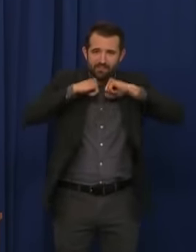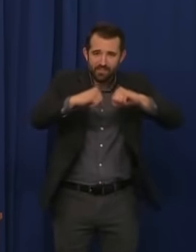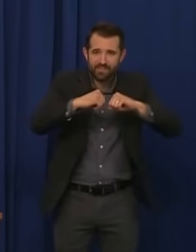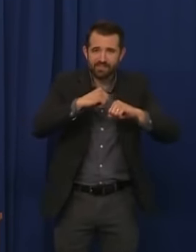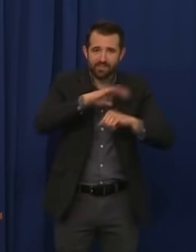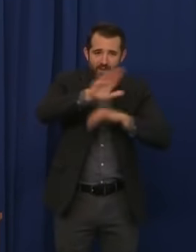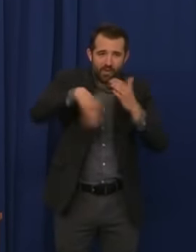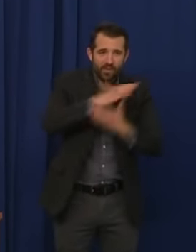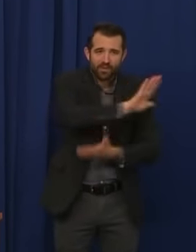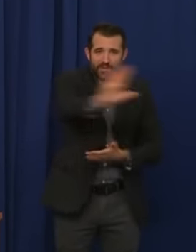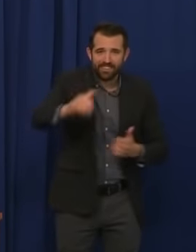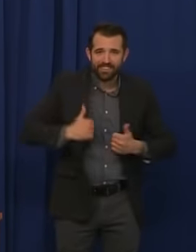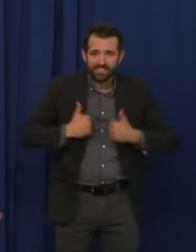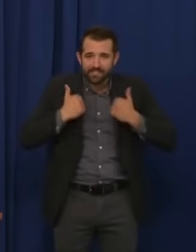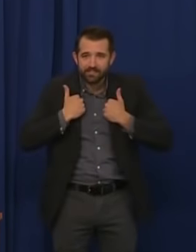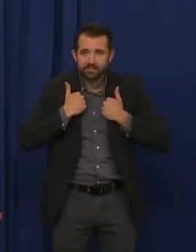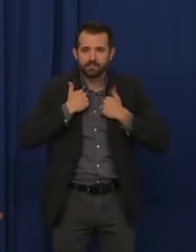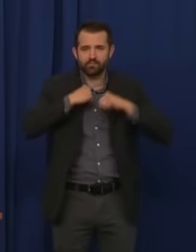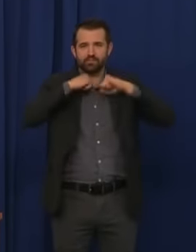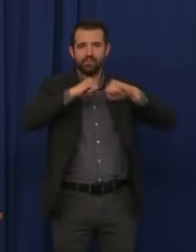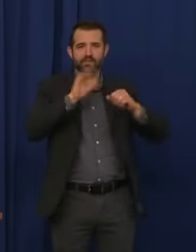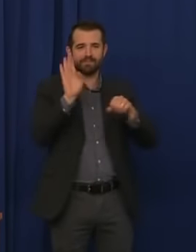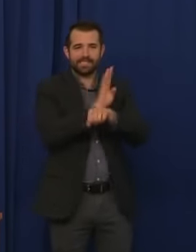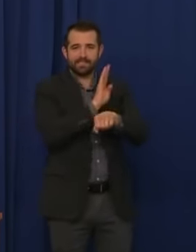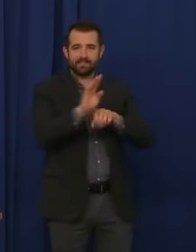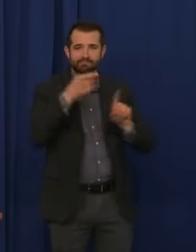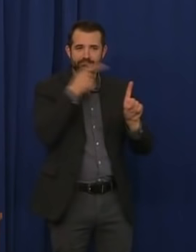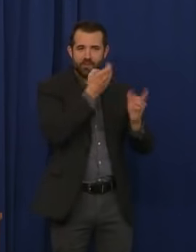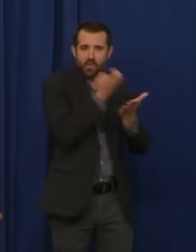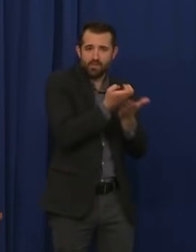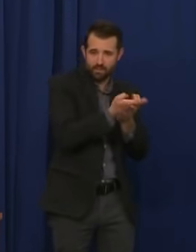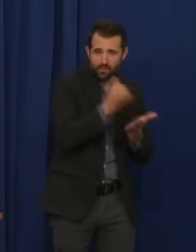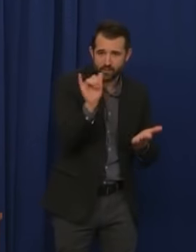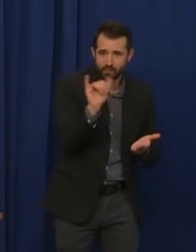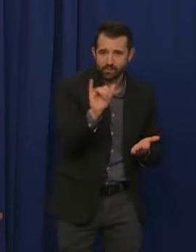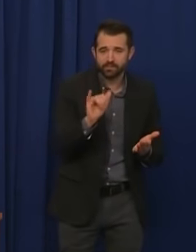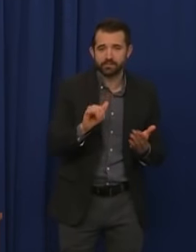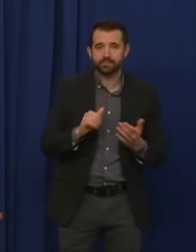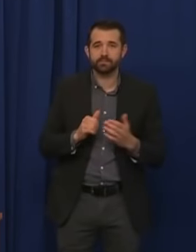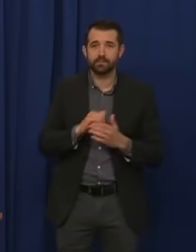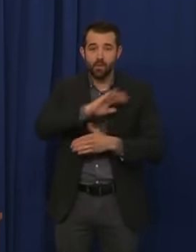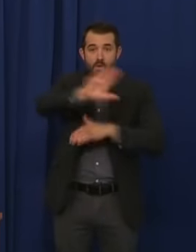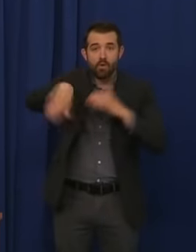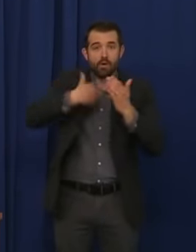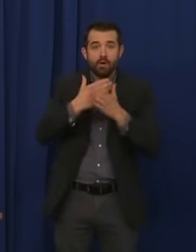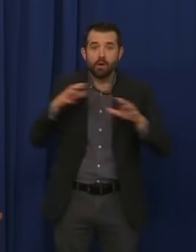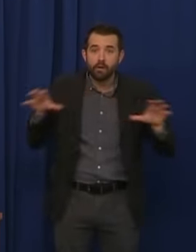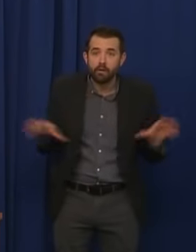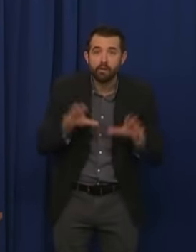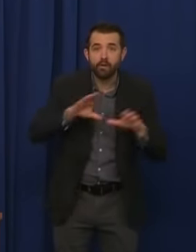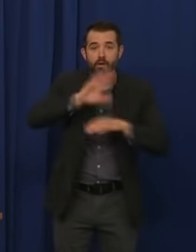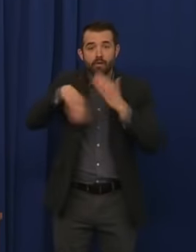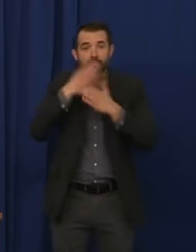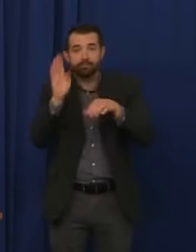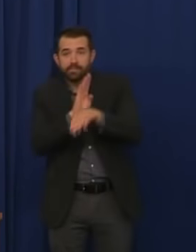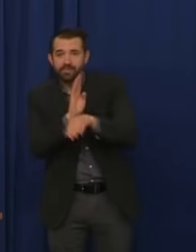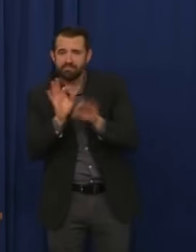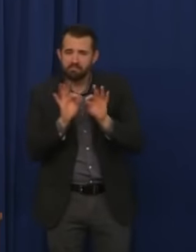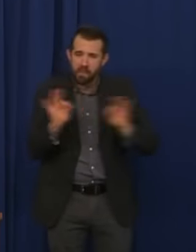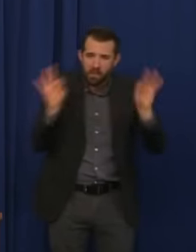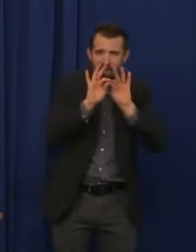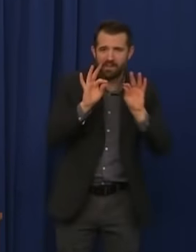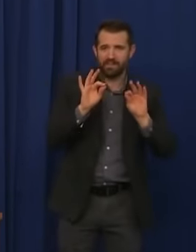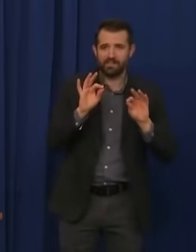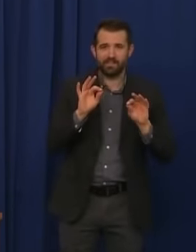lives and our livelihoods. All activities and businesses are important to the resurgence of